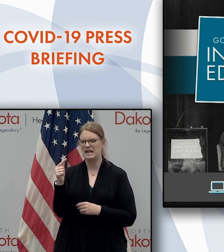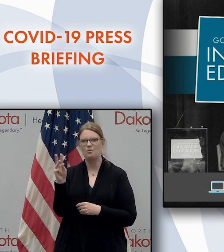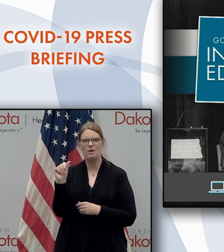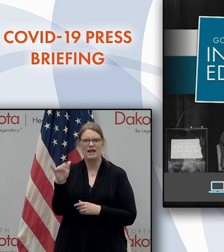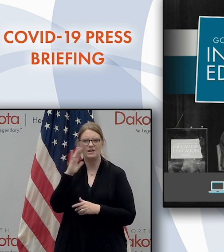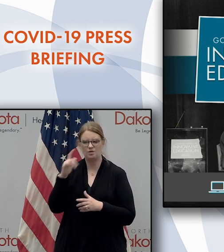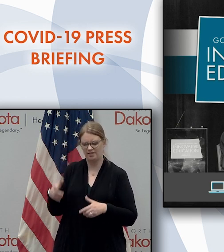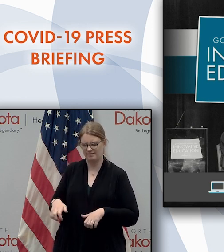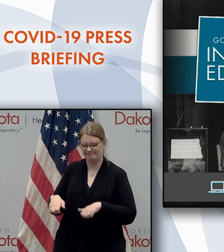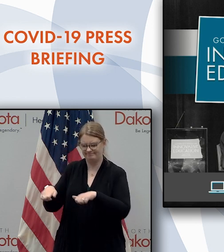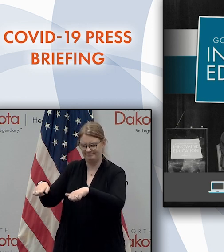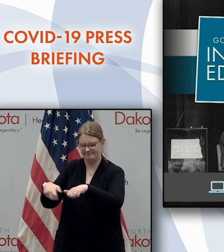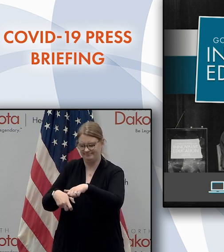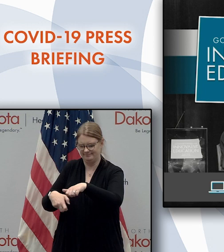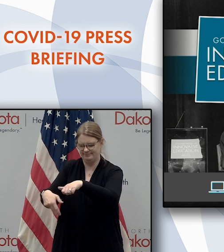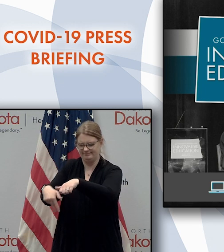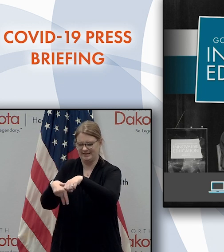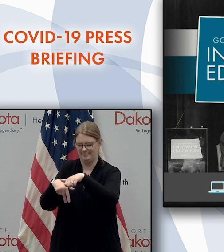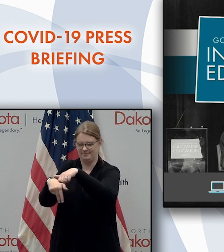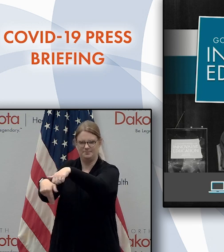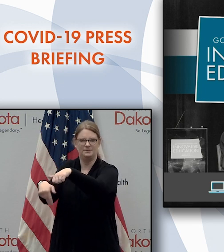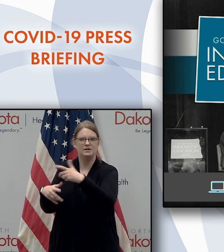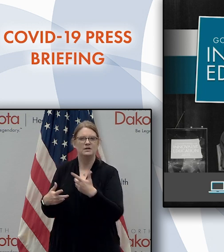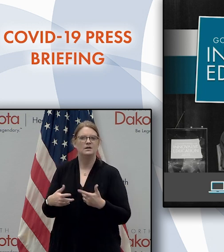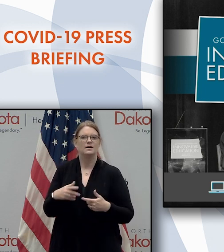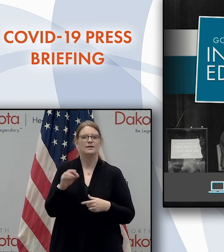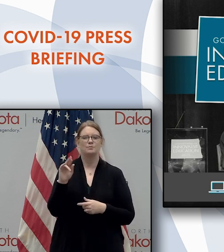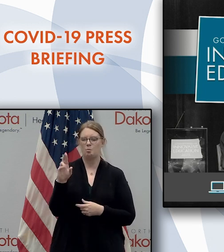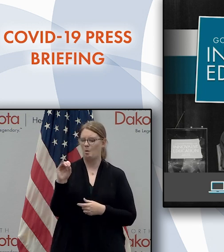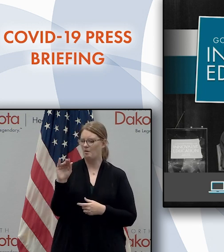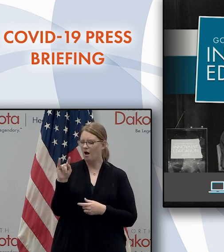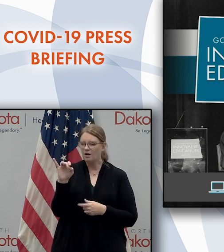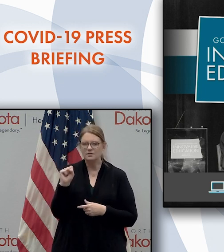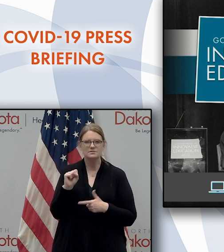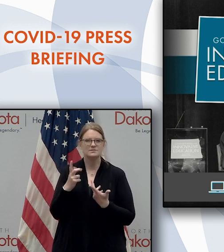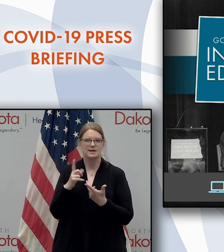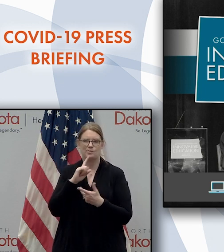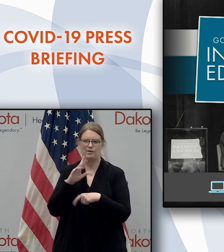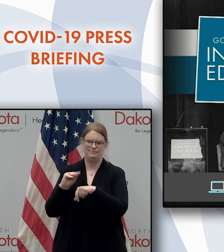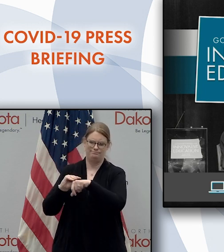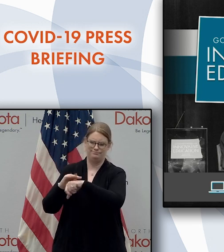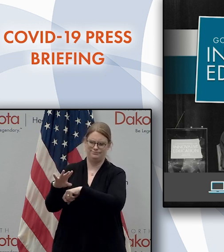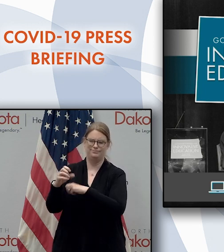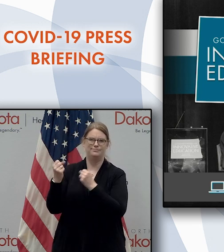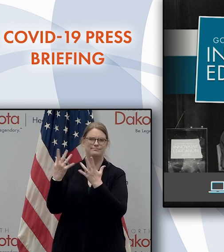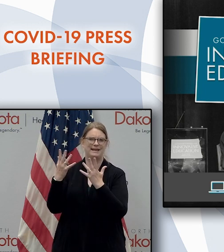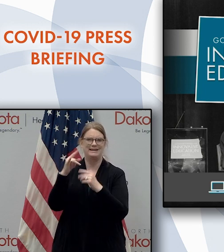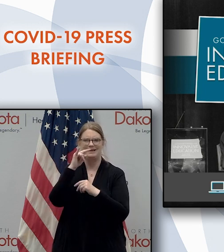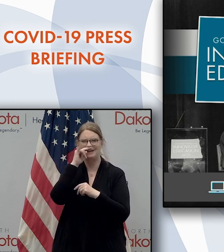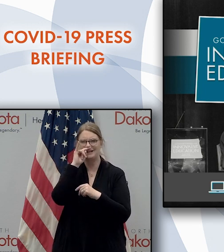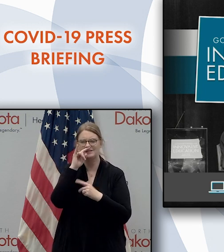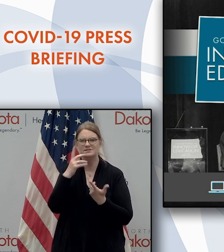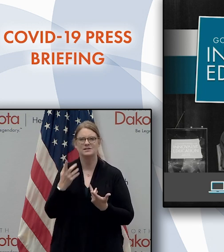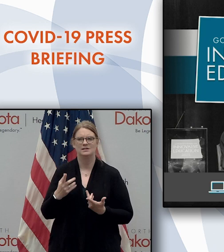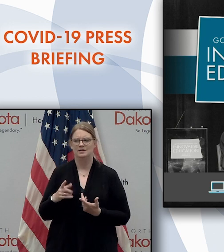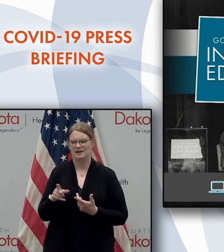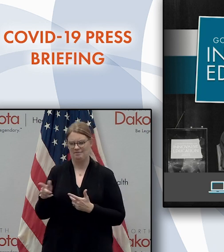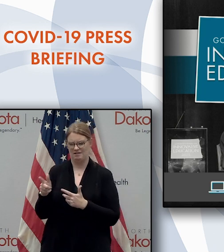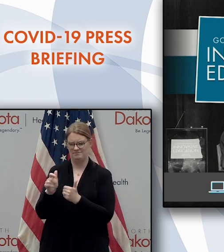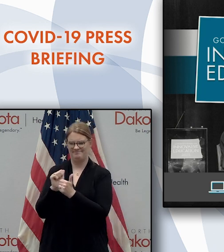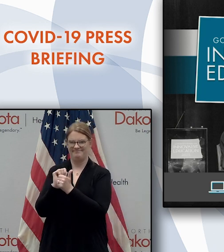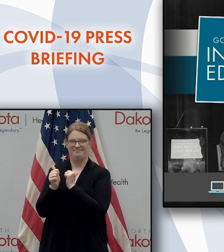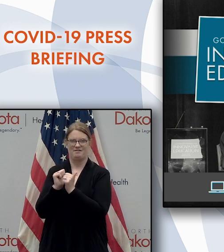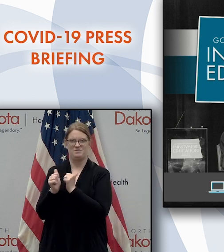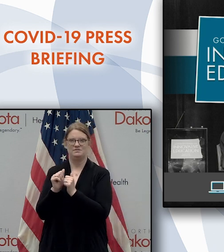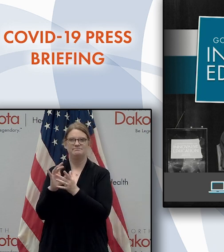First Robotics, which has touched millions of kids around the world in some very intense robotics